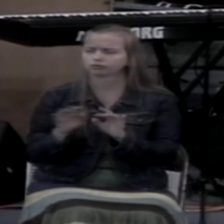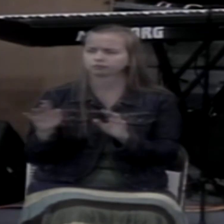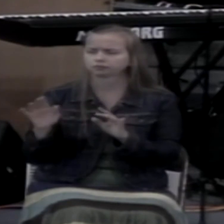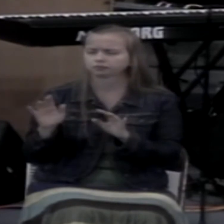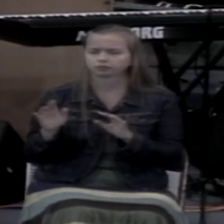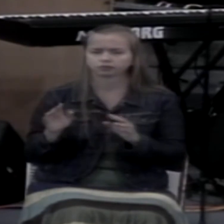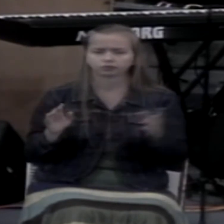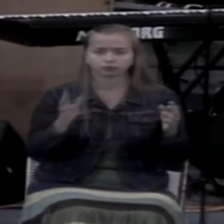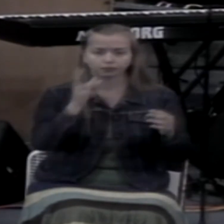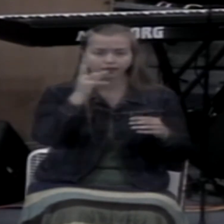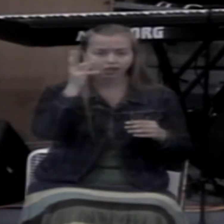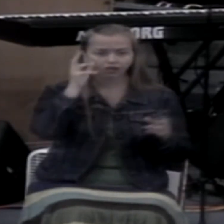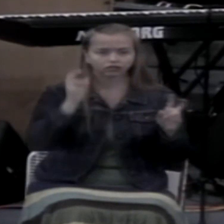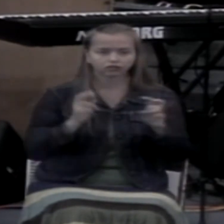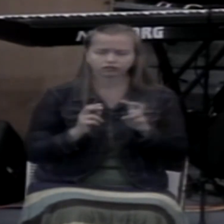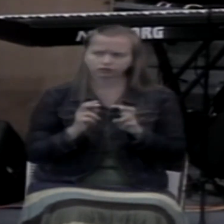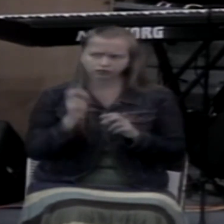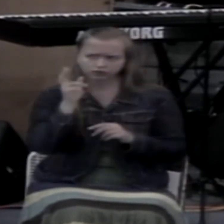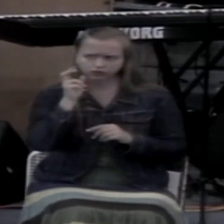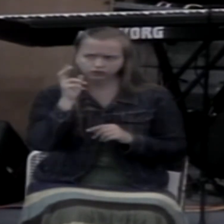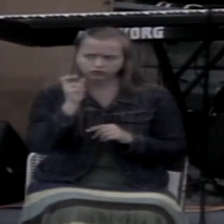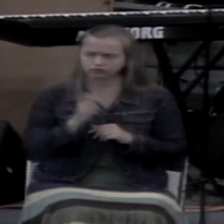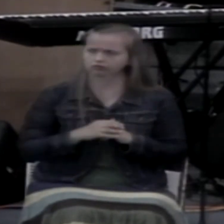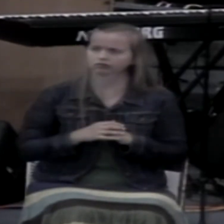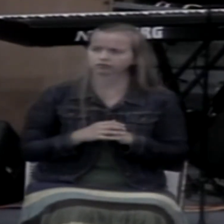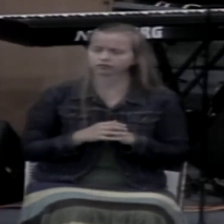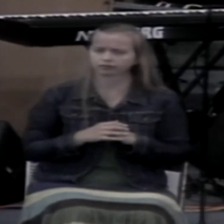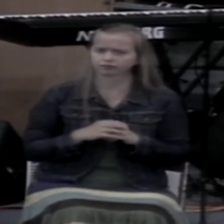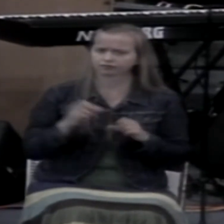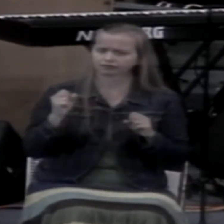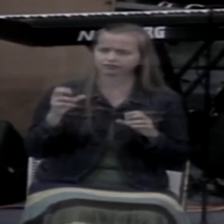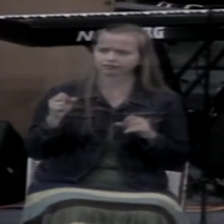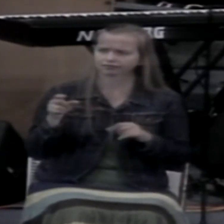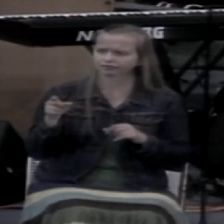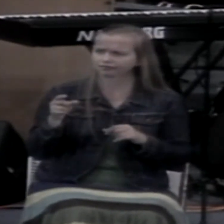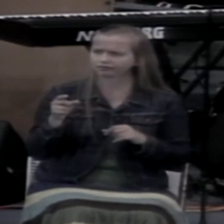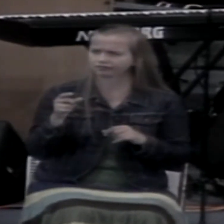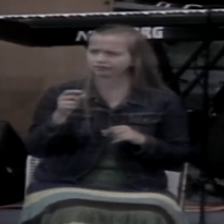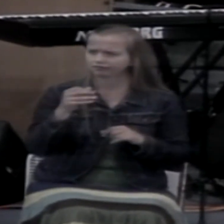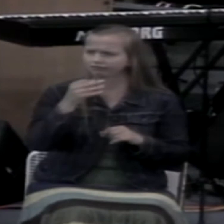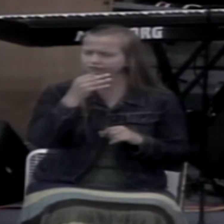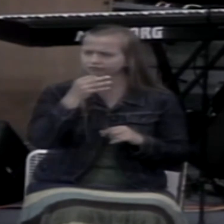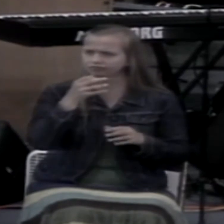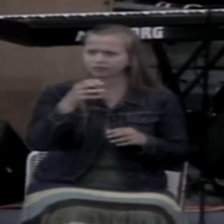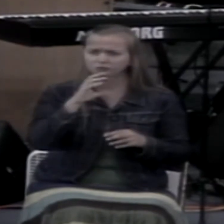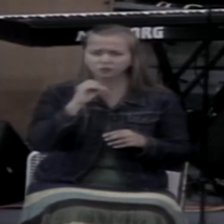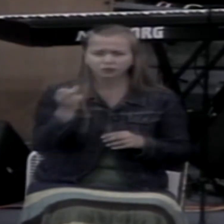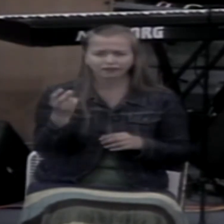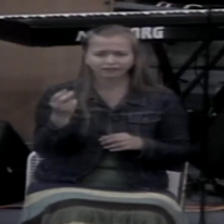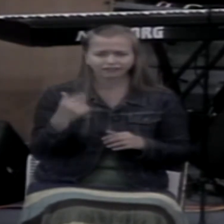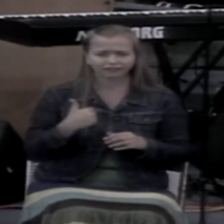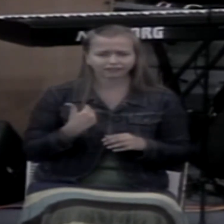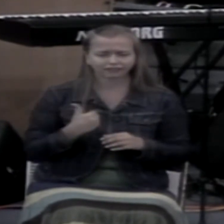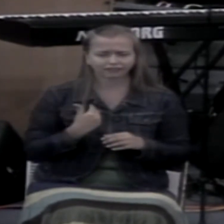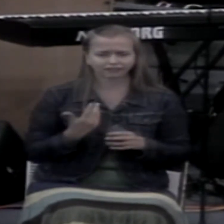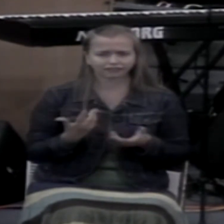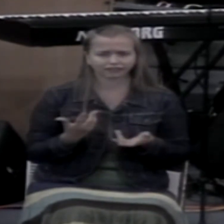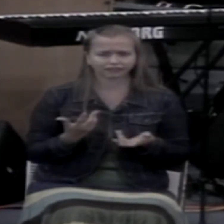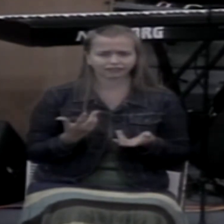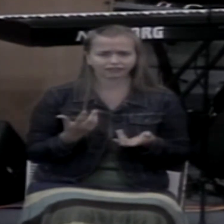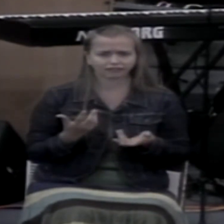And so Mary and Joseph came up to him and said, now, you know, you're supposed to left with us. He